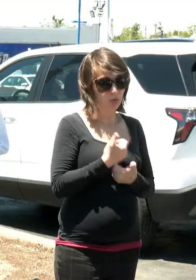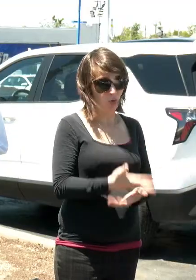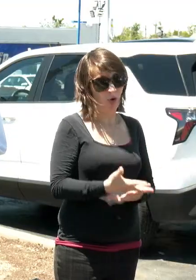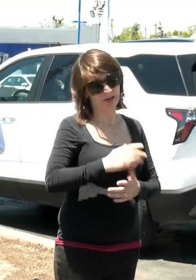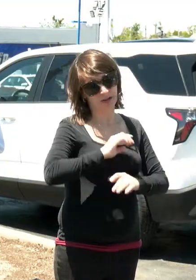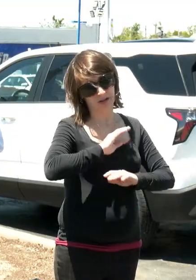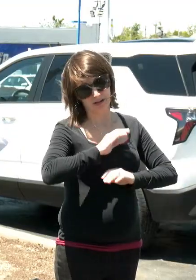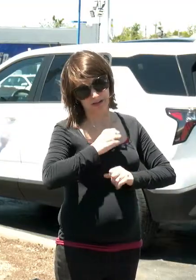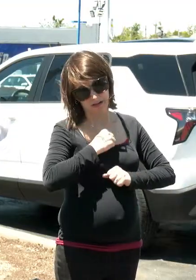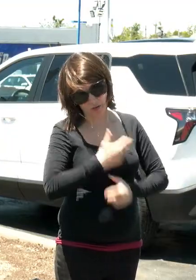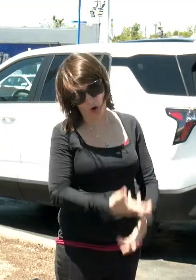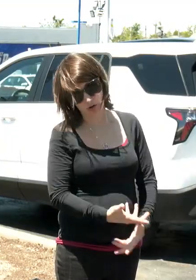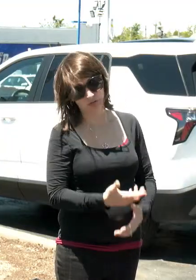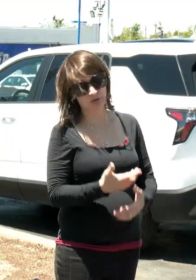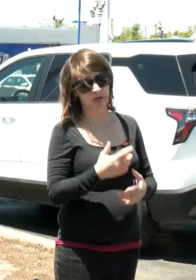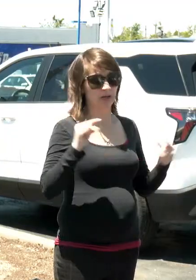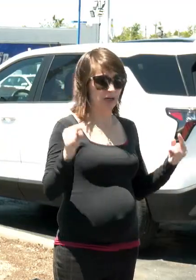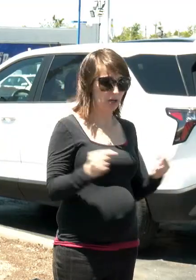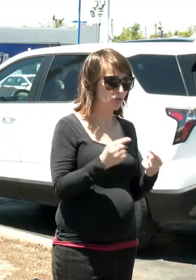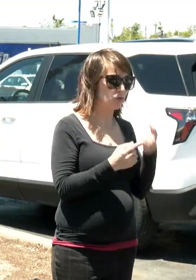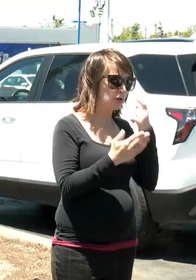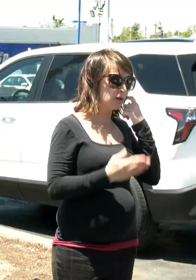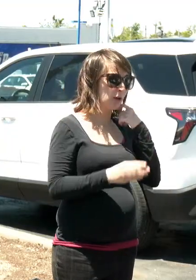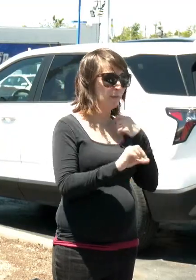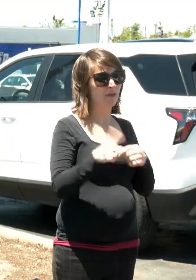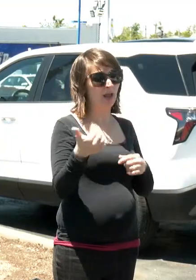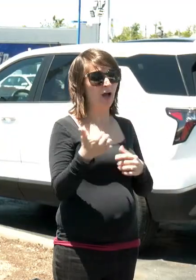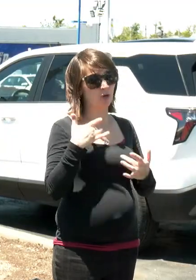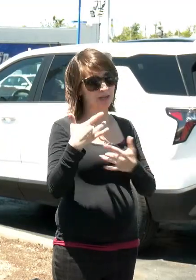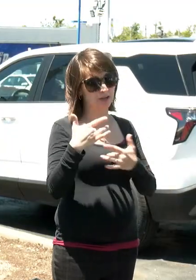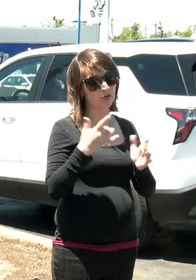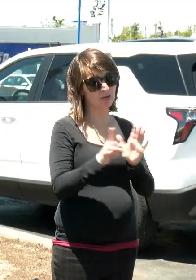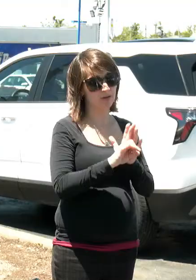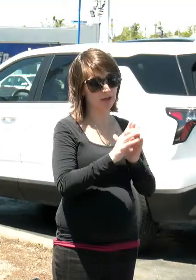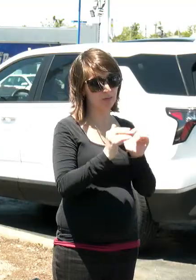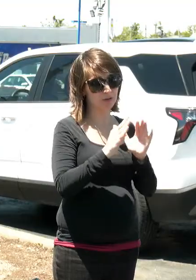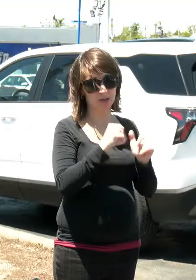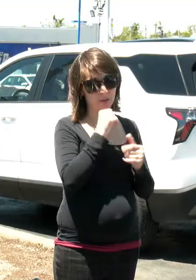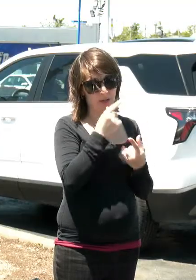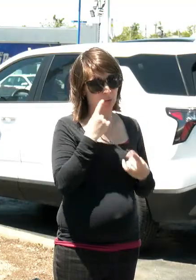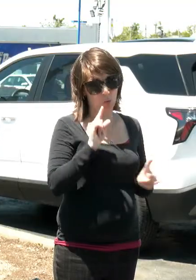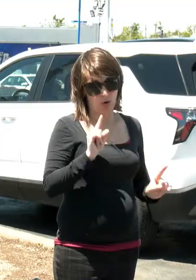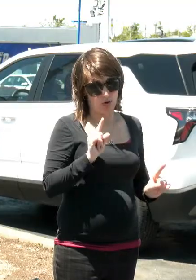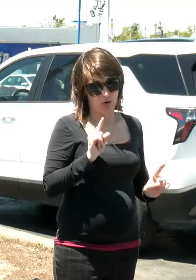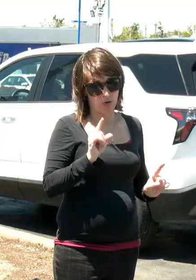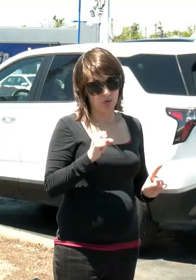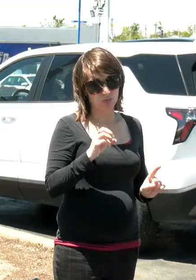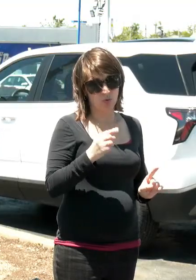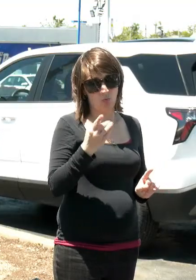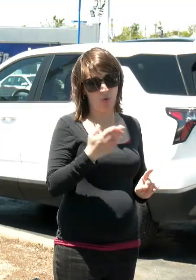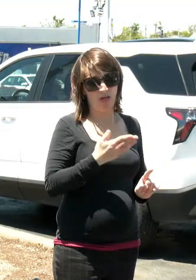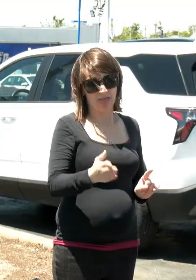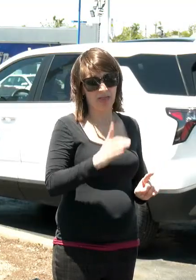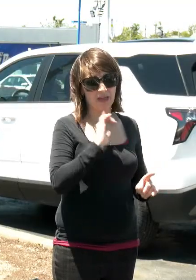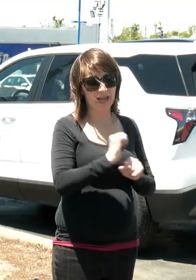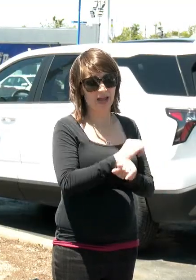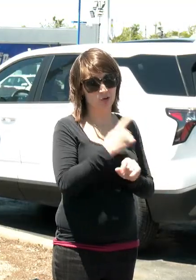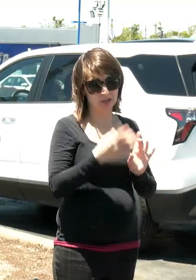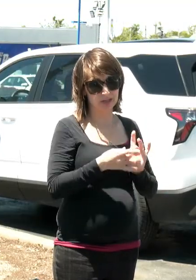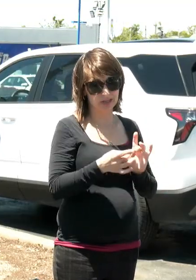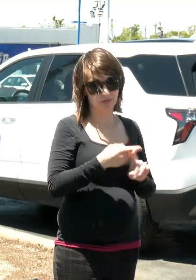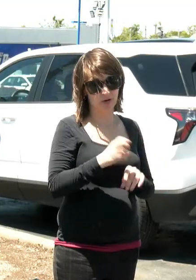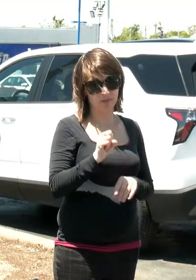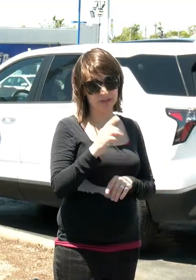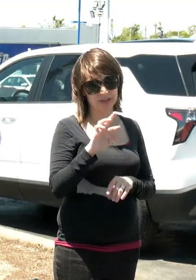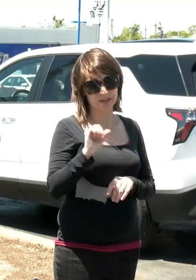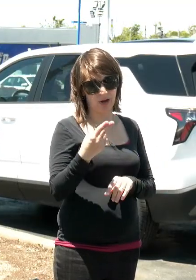and injuries. Some of the other concerns are that the siren system didn't work. One thing in here even says, this is from Sarah Russell